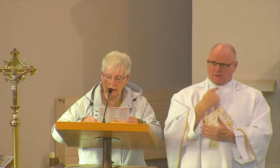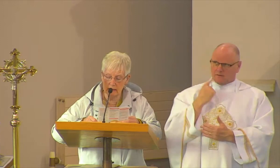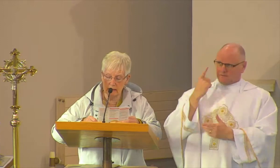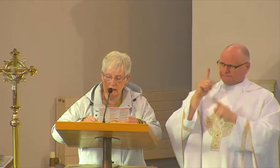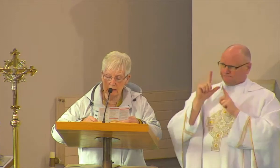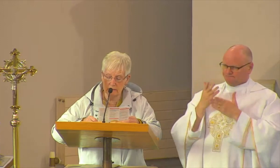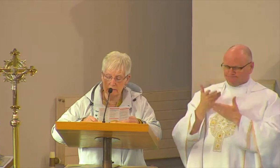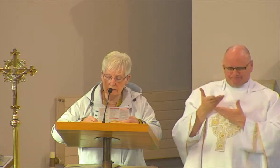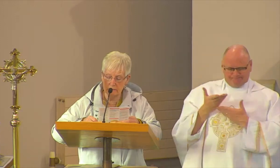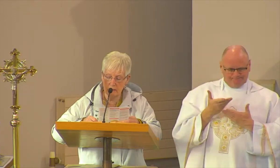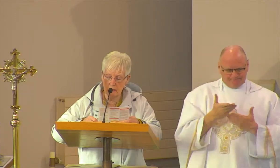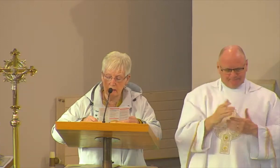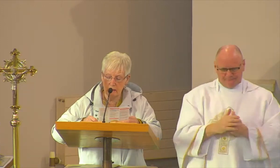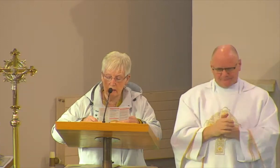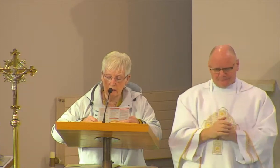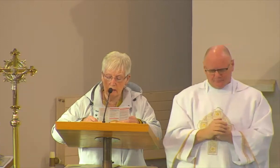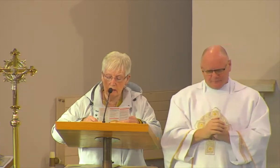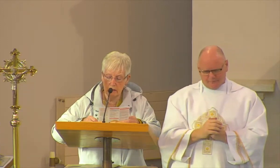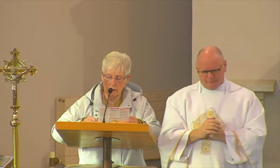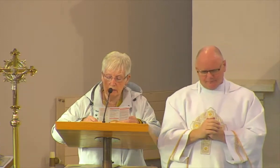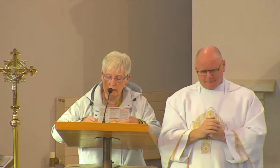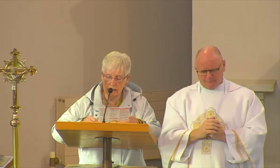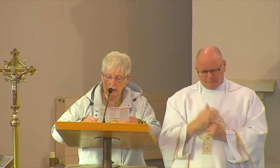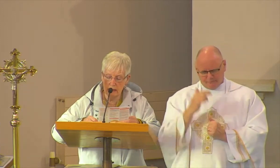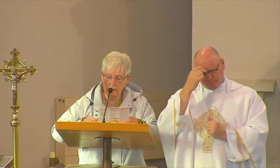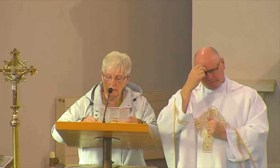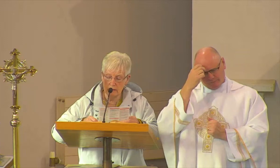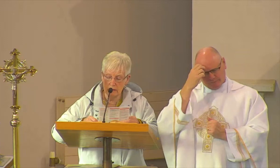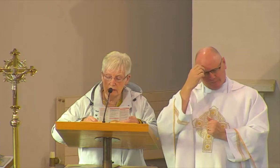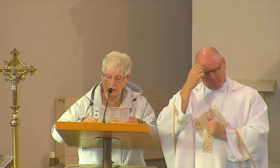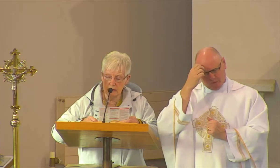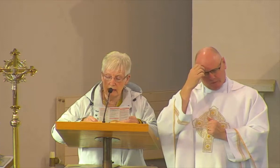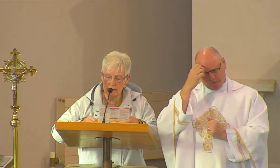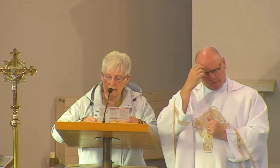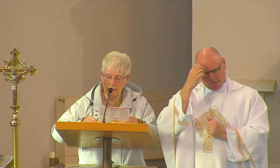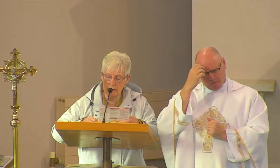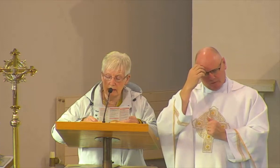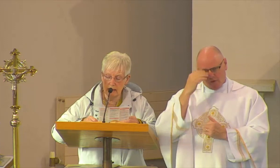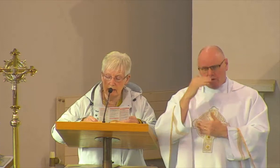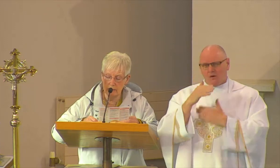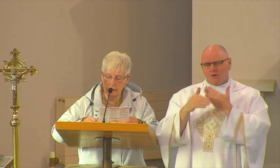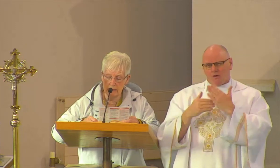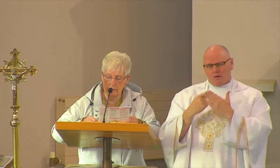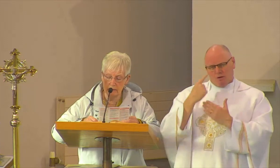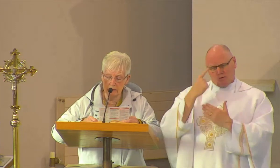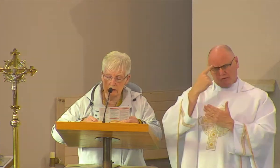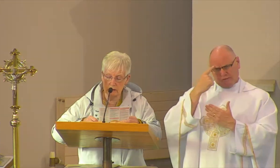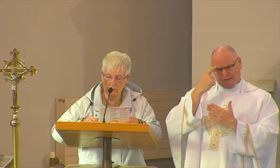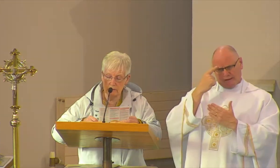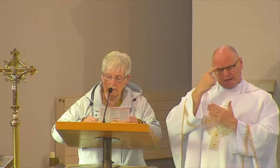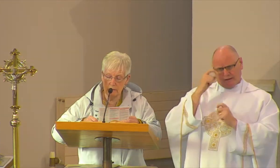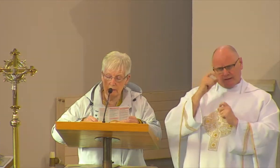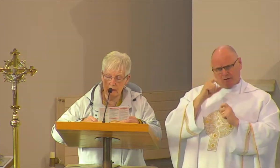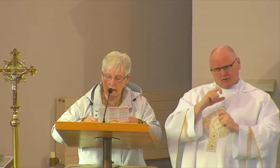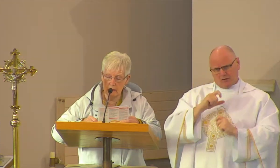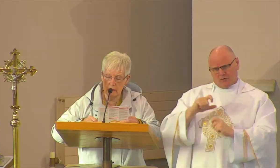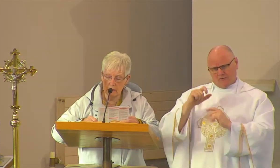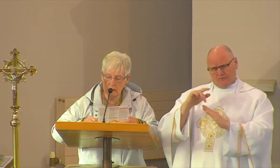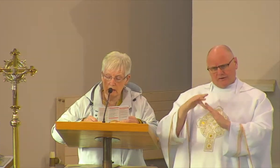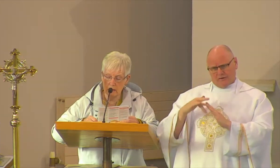message. All who were destined for eternal life became believers. Thus, the word